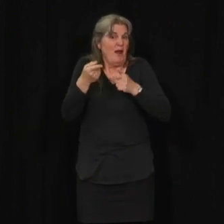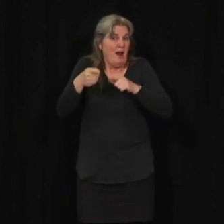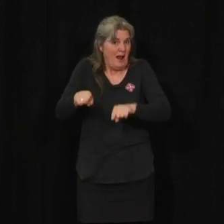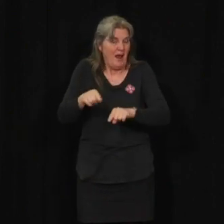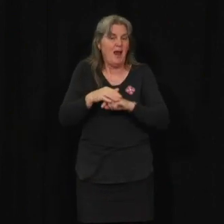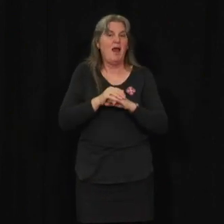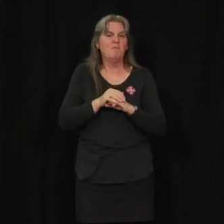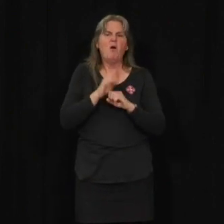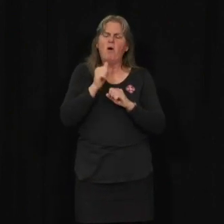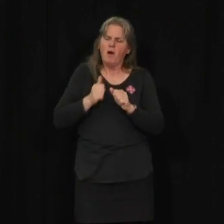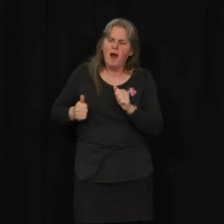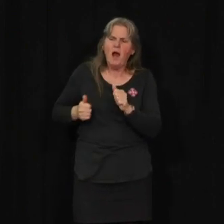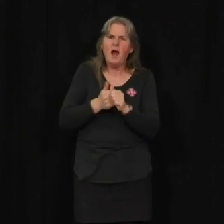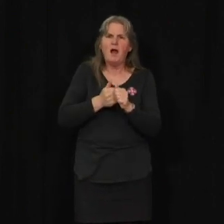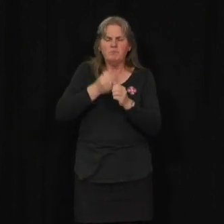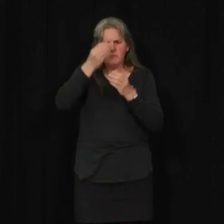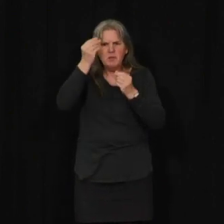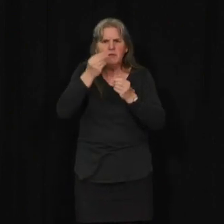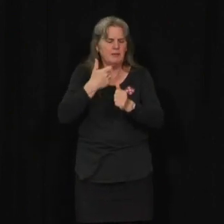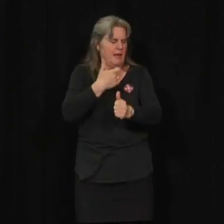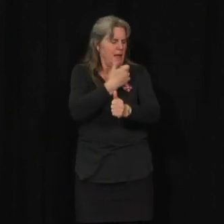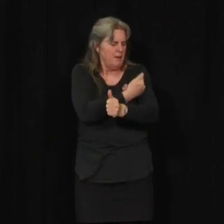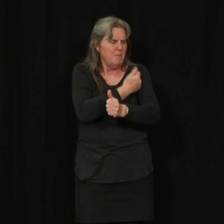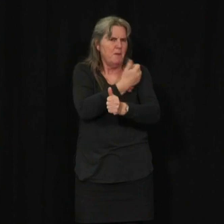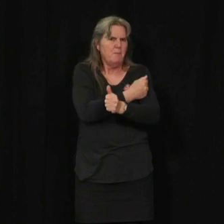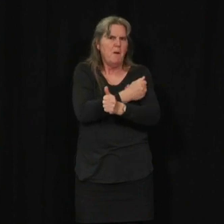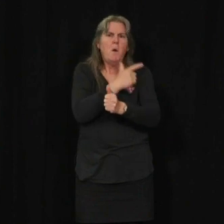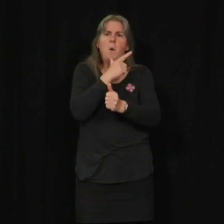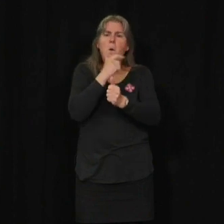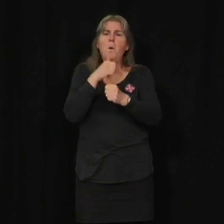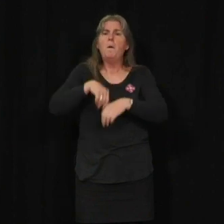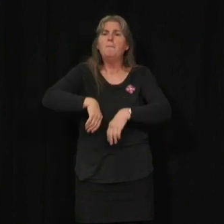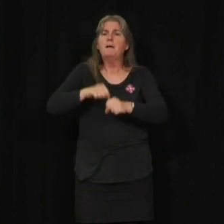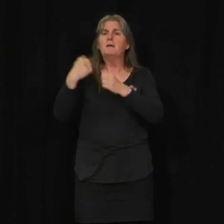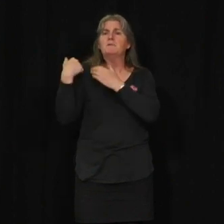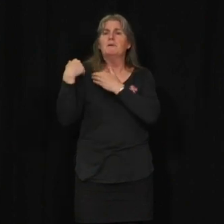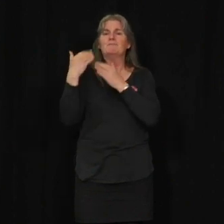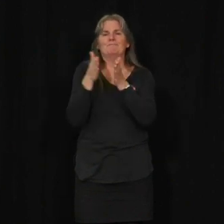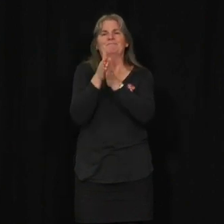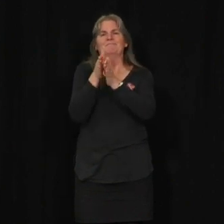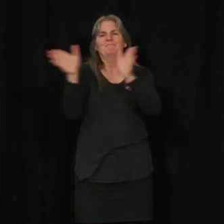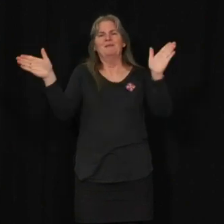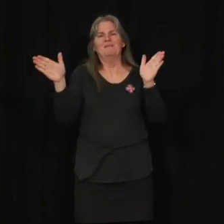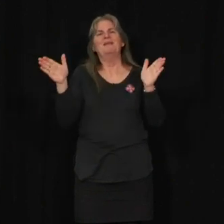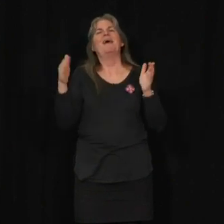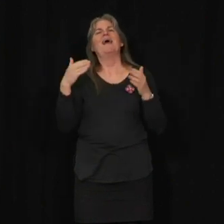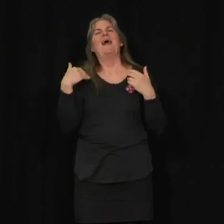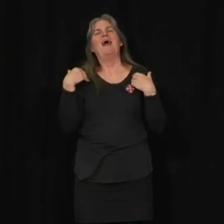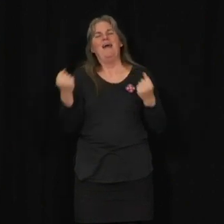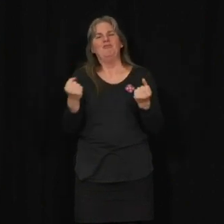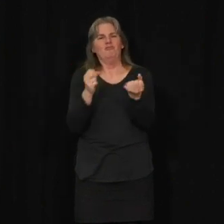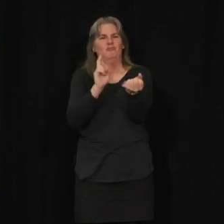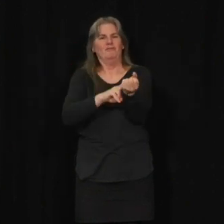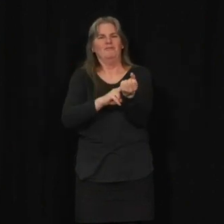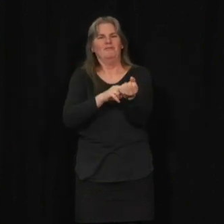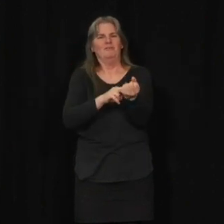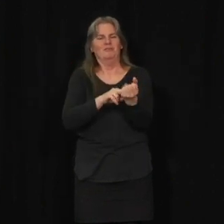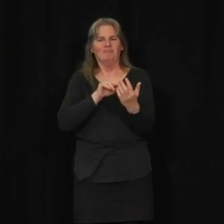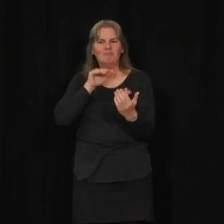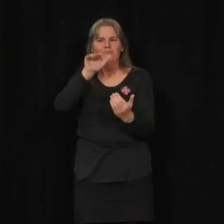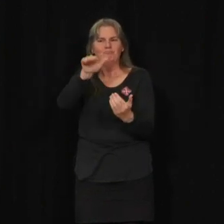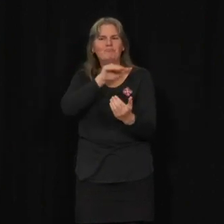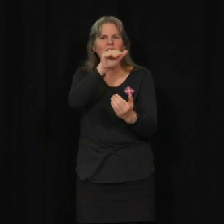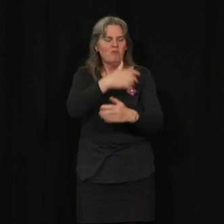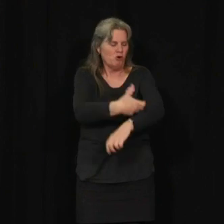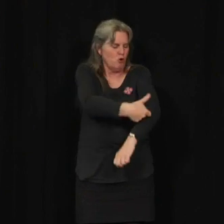keep everyone up to date with immunizations, it's Yukon's public health nurses who will be organizing the campaign and asking you to roll up your